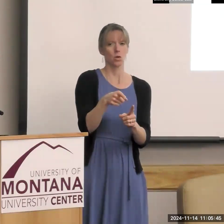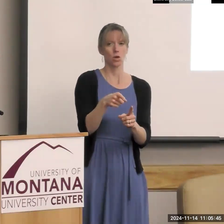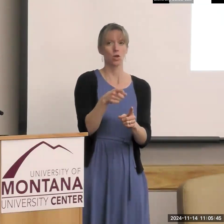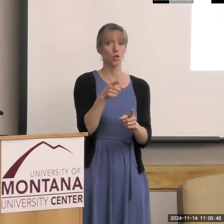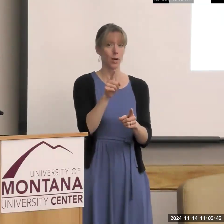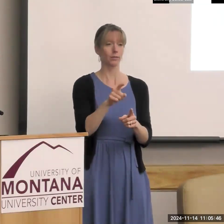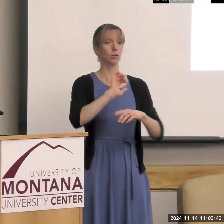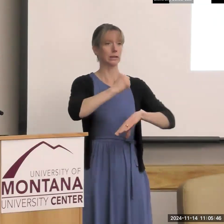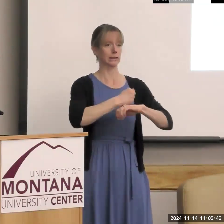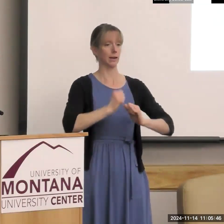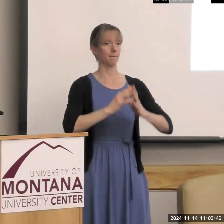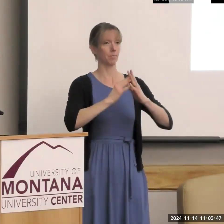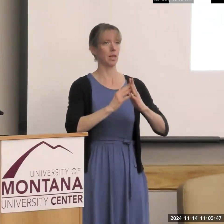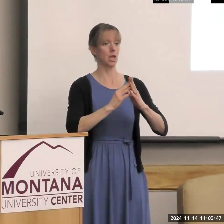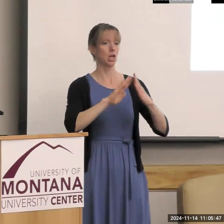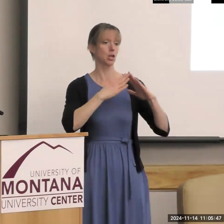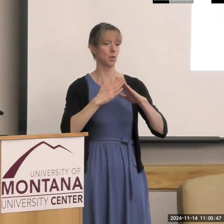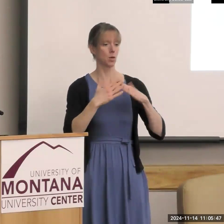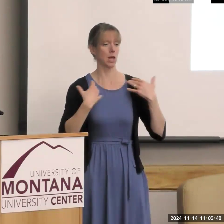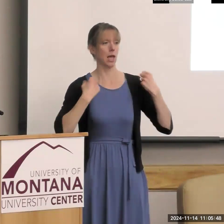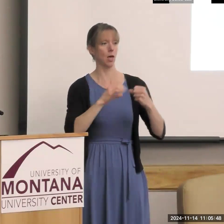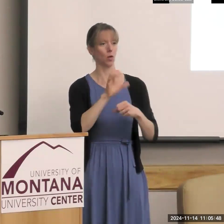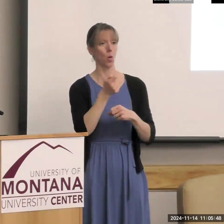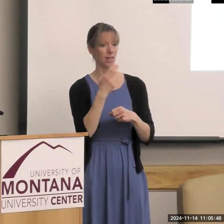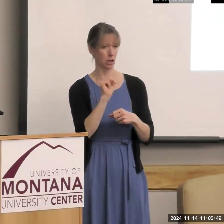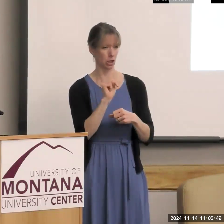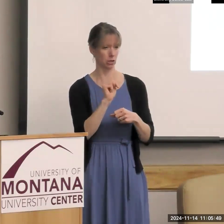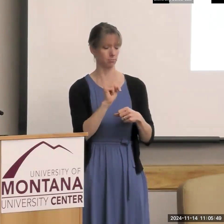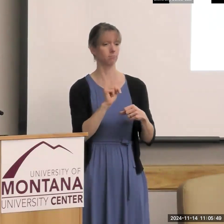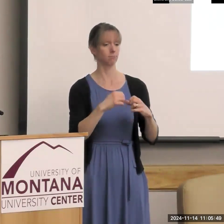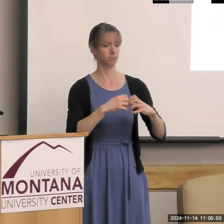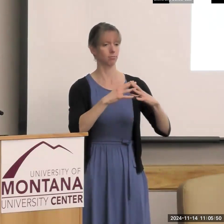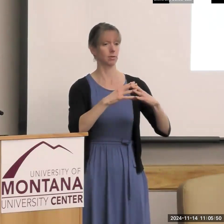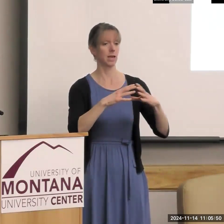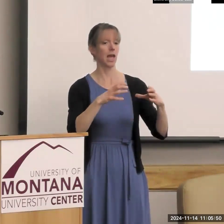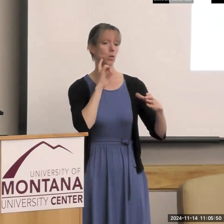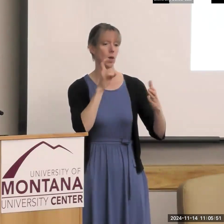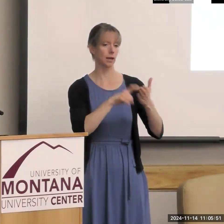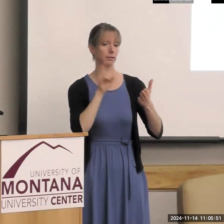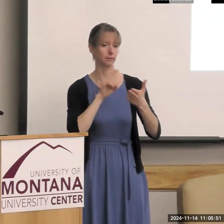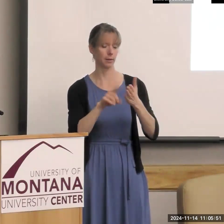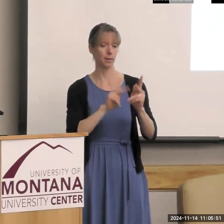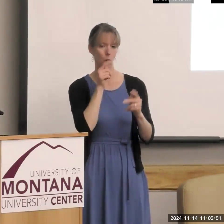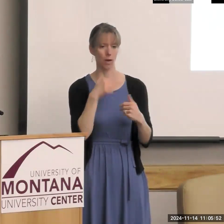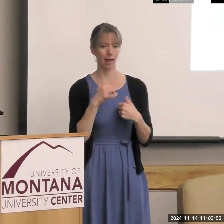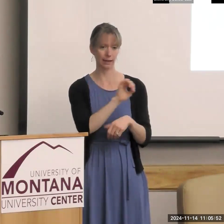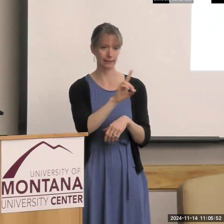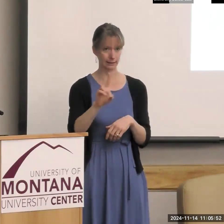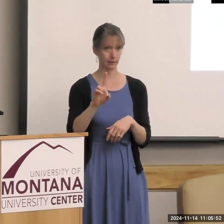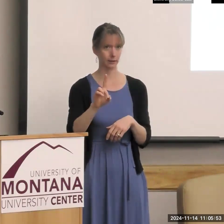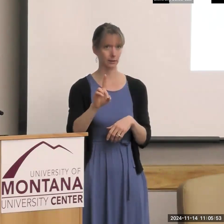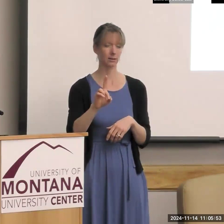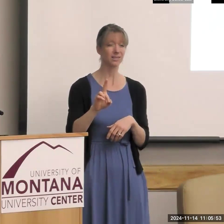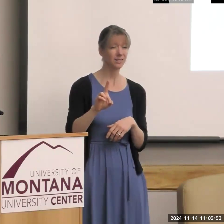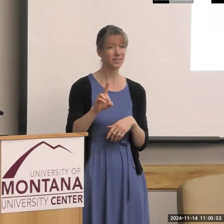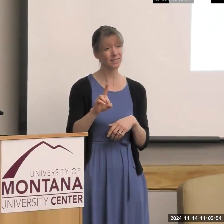a community health coalition in your community that's inclusive of people with IDD. Well, I